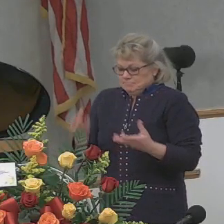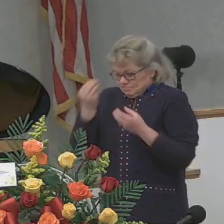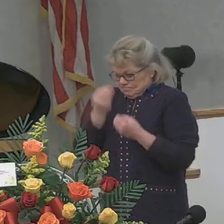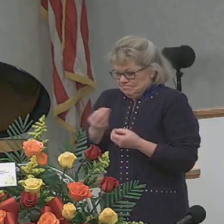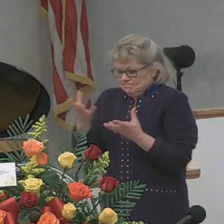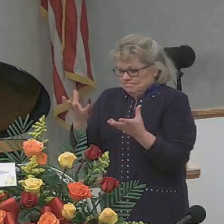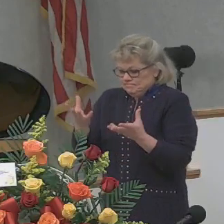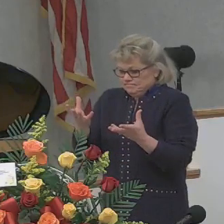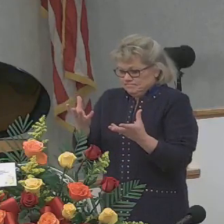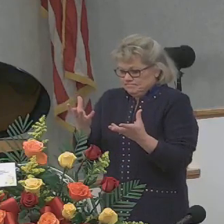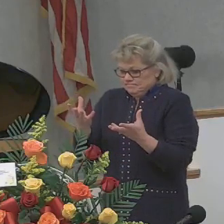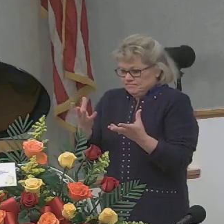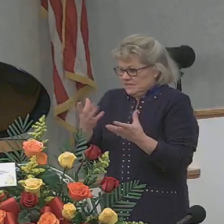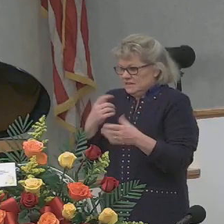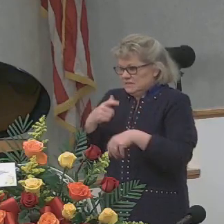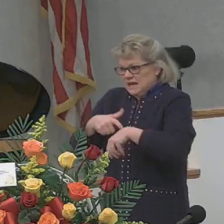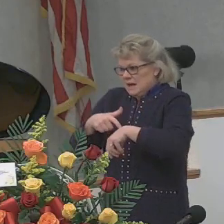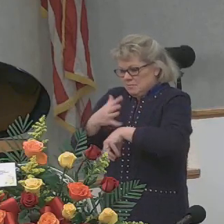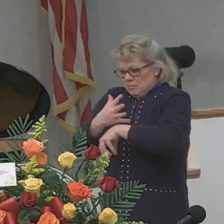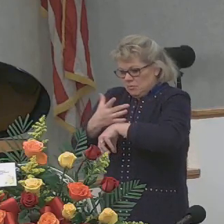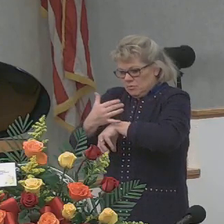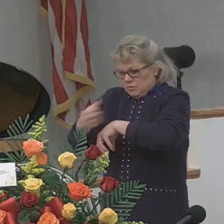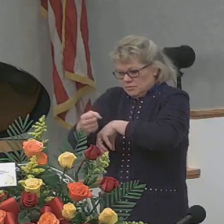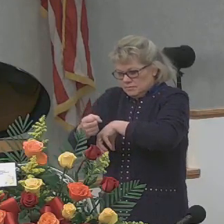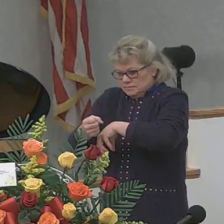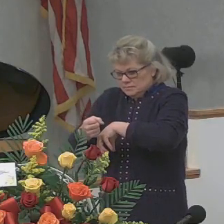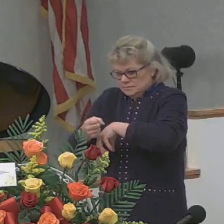of that he didn't have much longer to live.